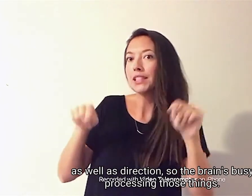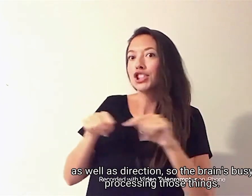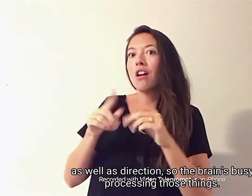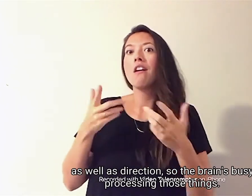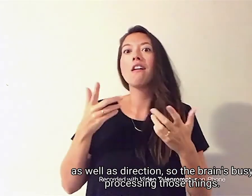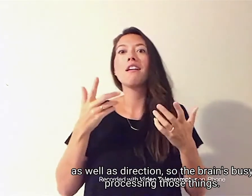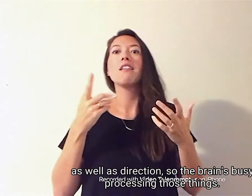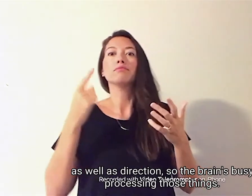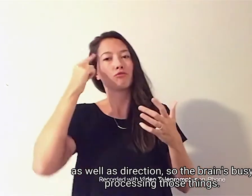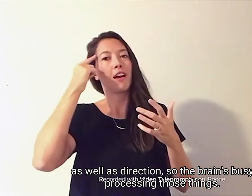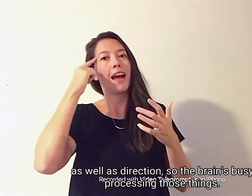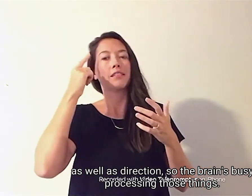processing those things.